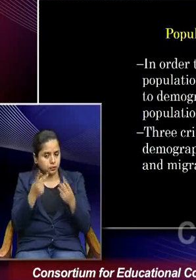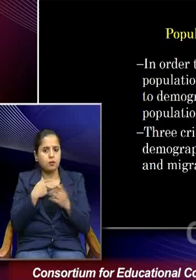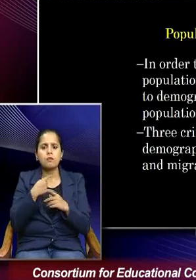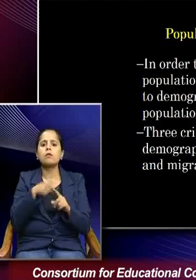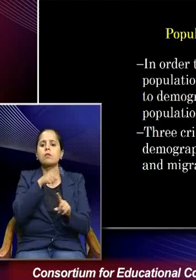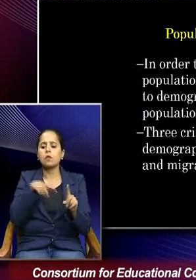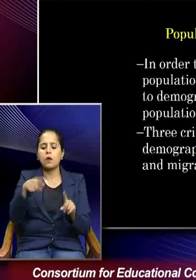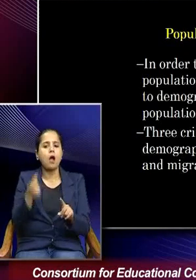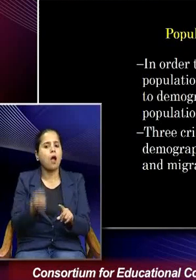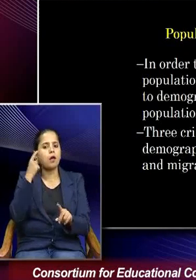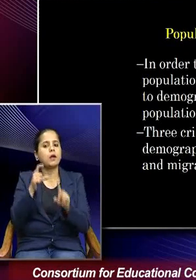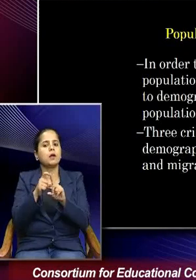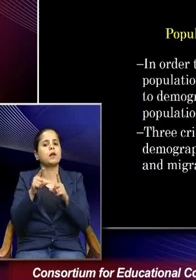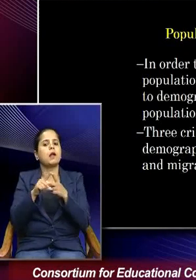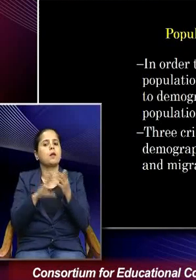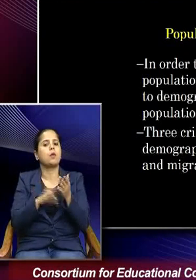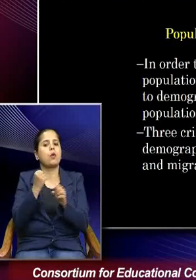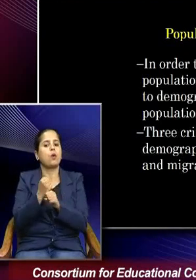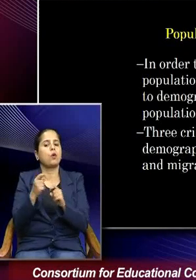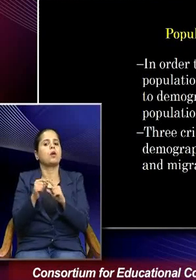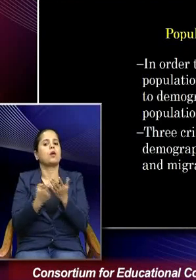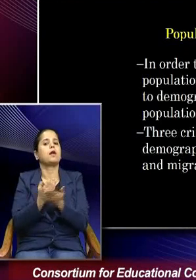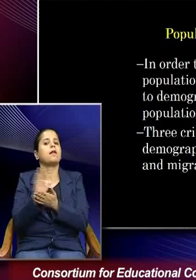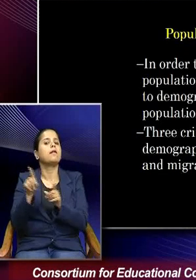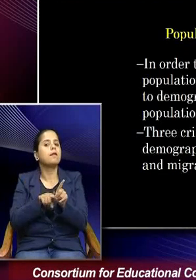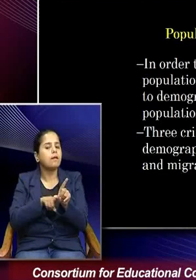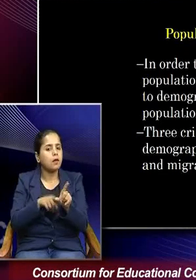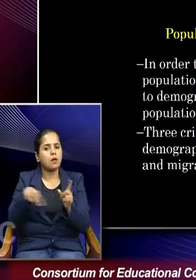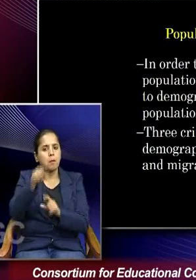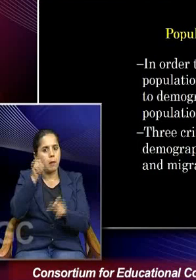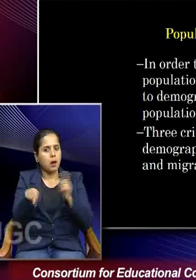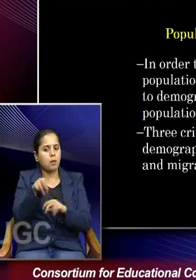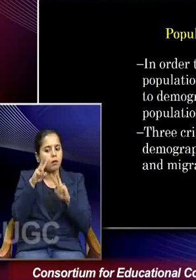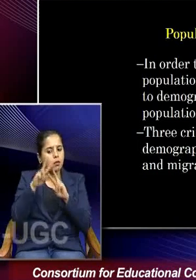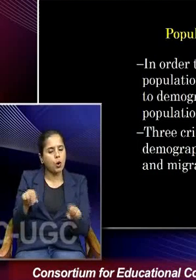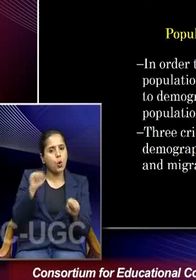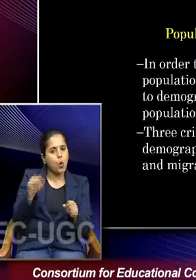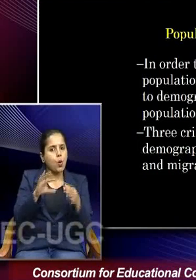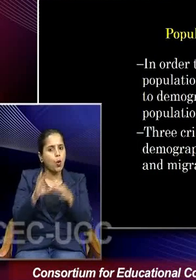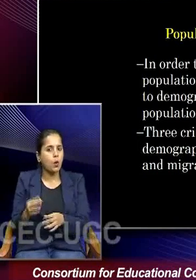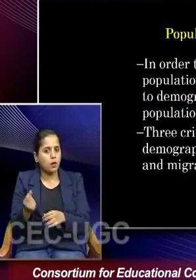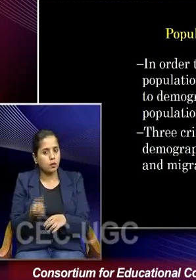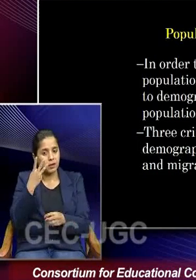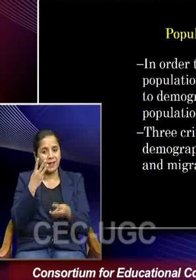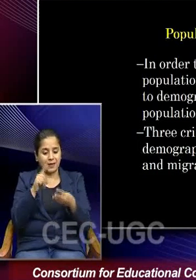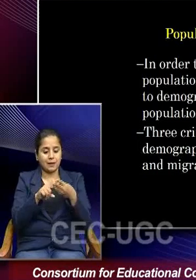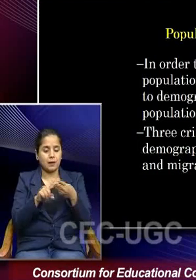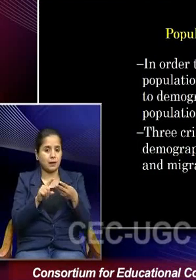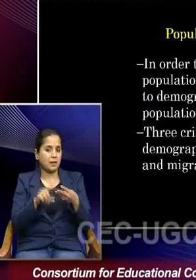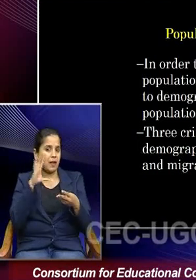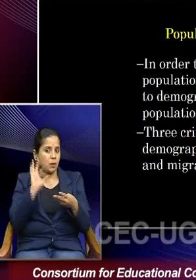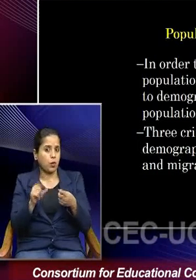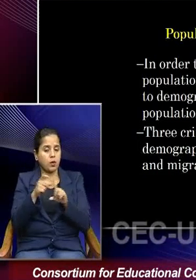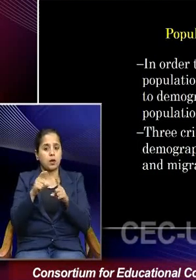to demography, which we have learned, that is the study of the population. Three critical aspects of